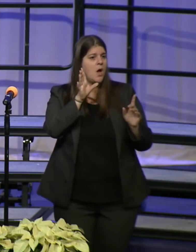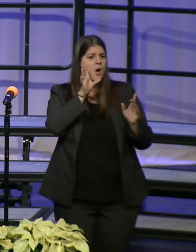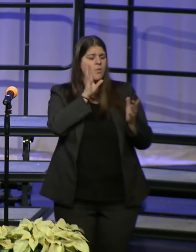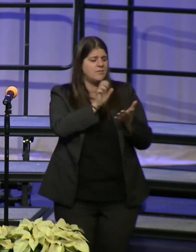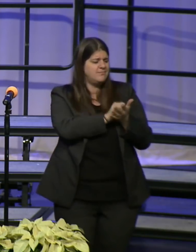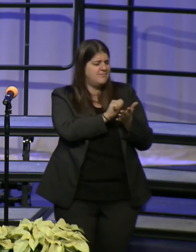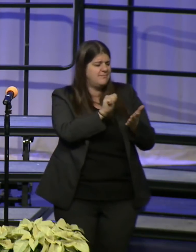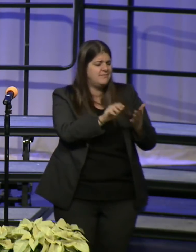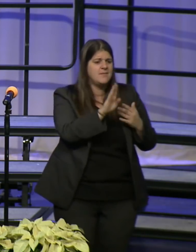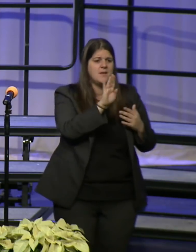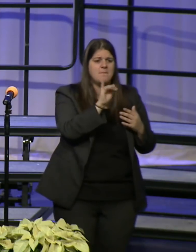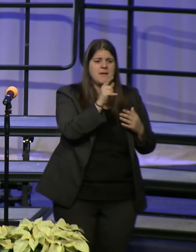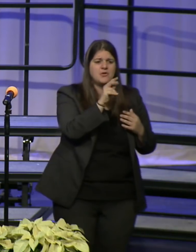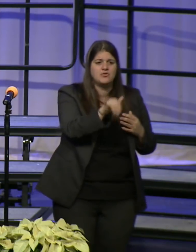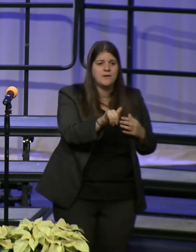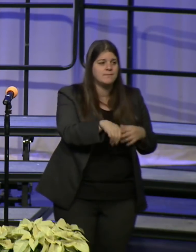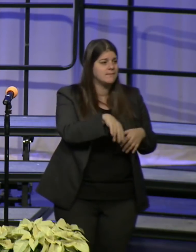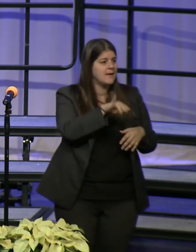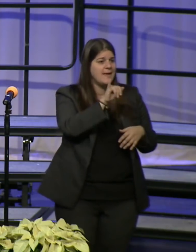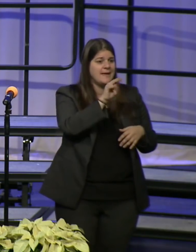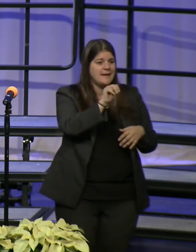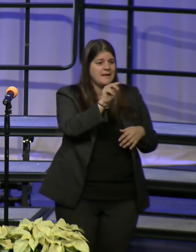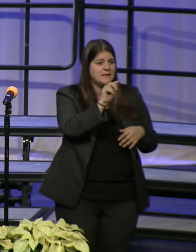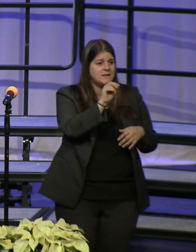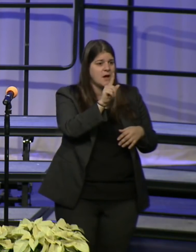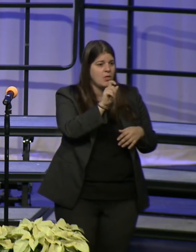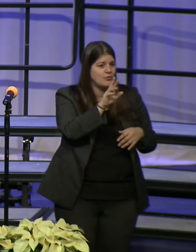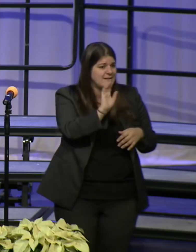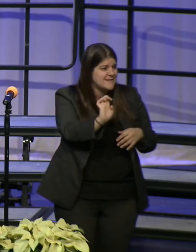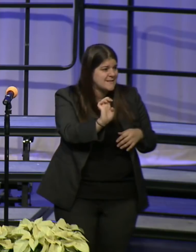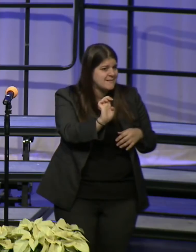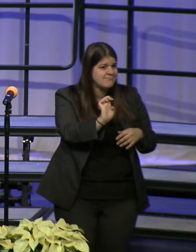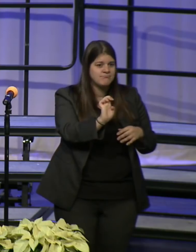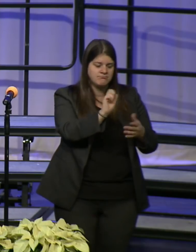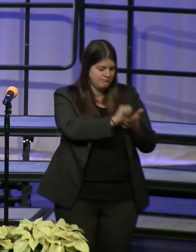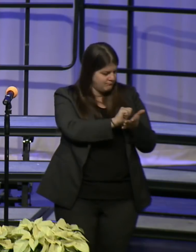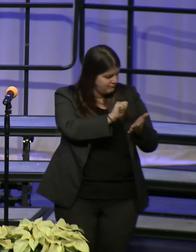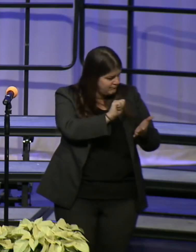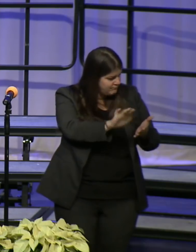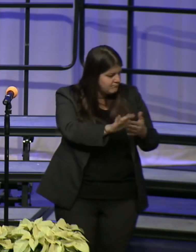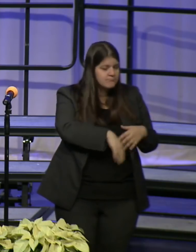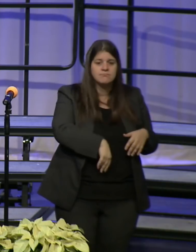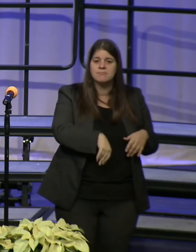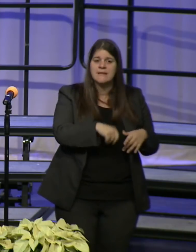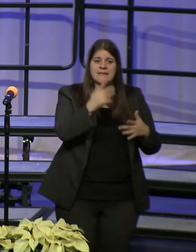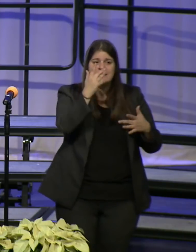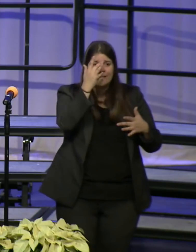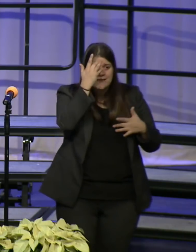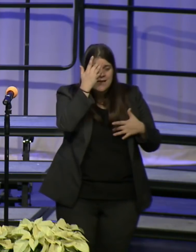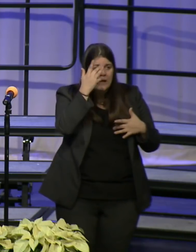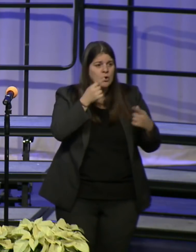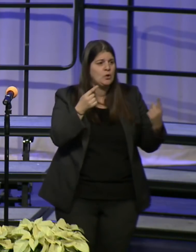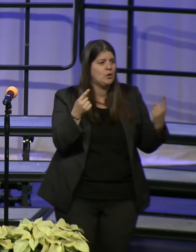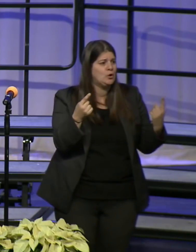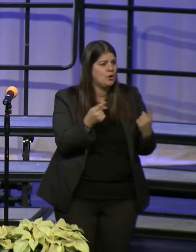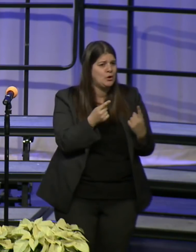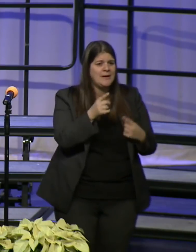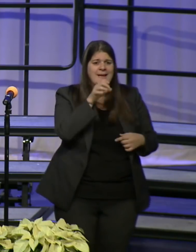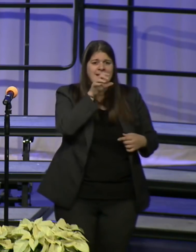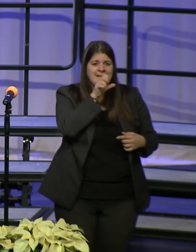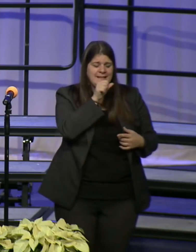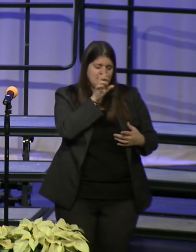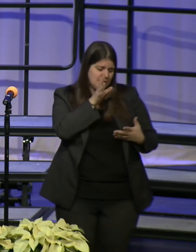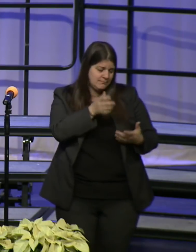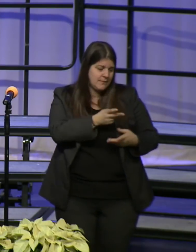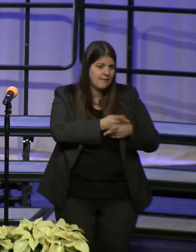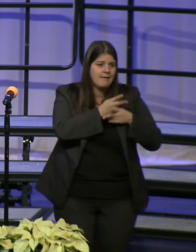and intolerance, will care for the indigent, the delinquent, the sick, the aged, seek the